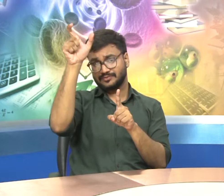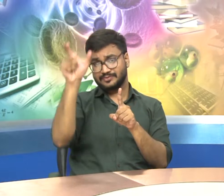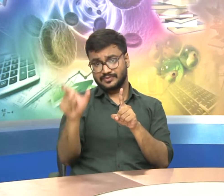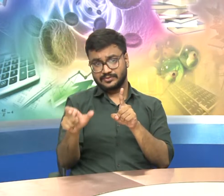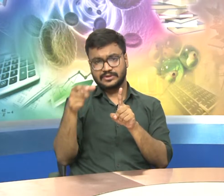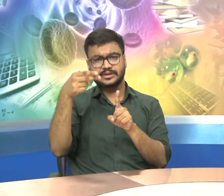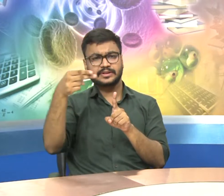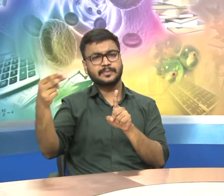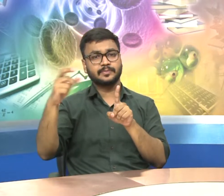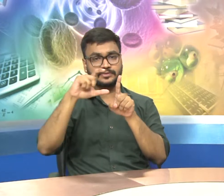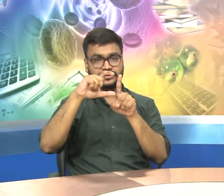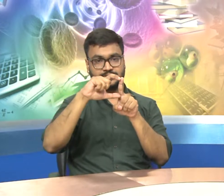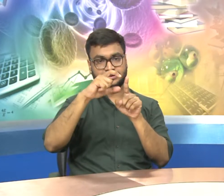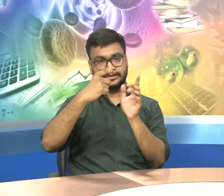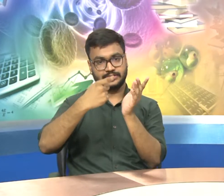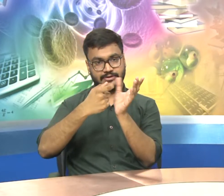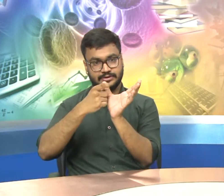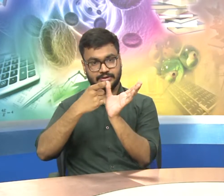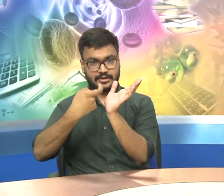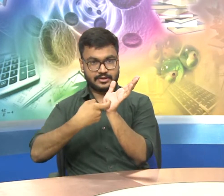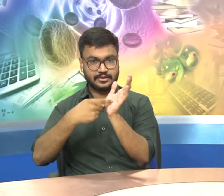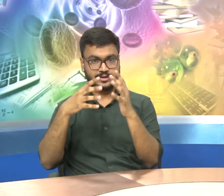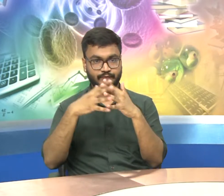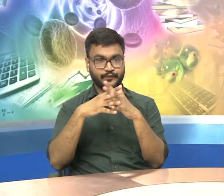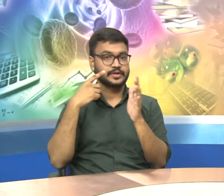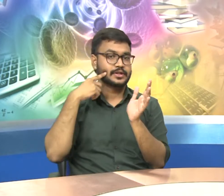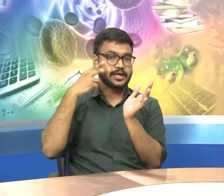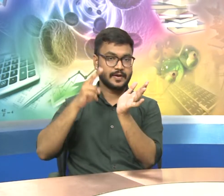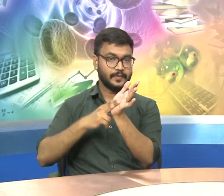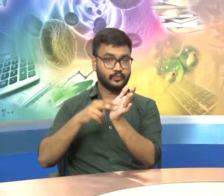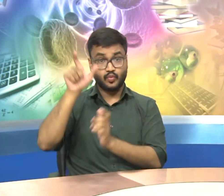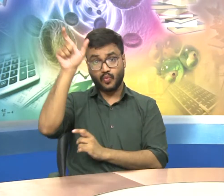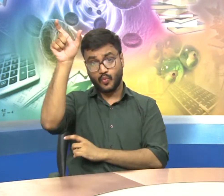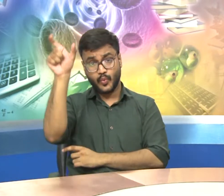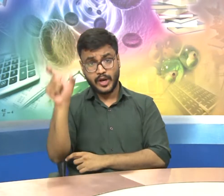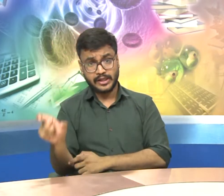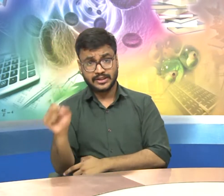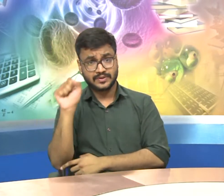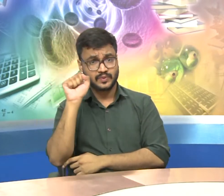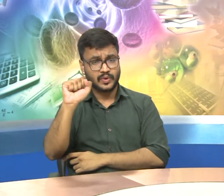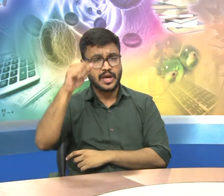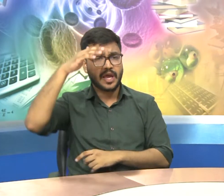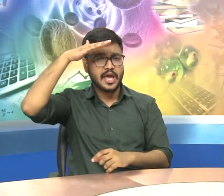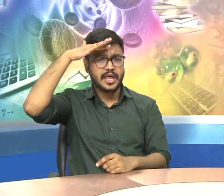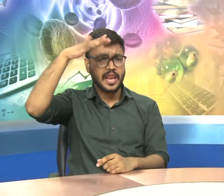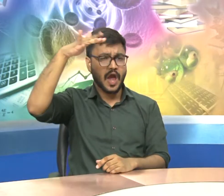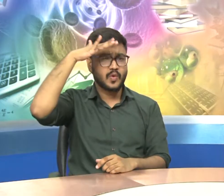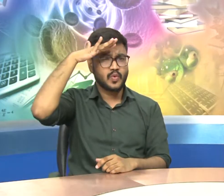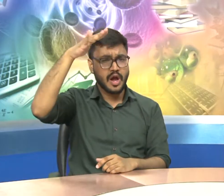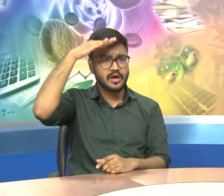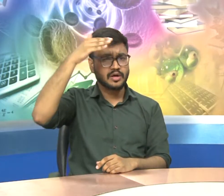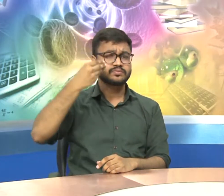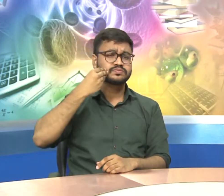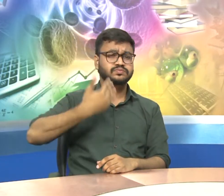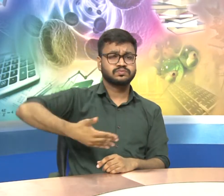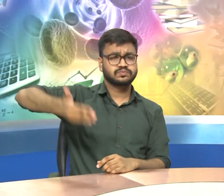The topic we are going to study is the Darwin's theory of evolution,